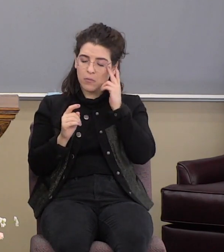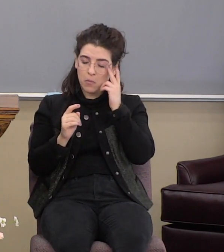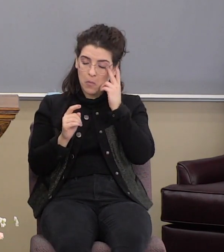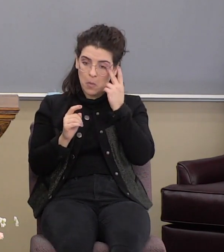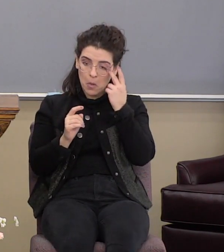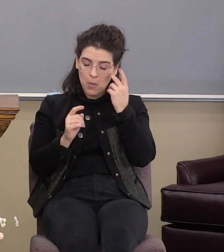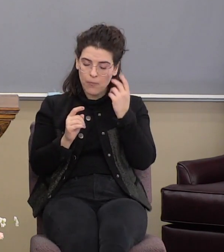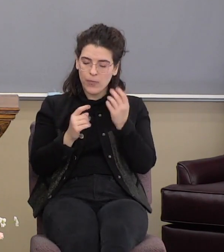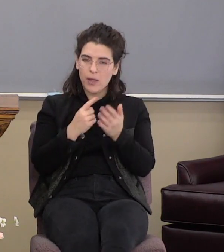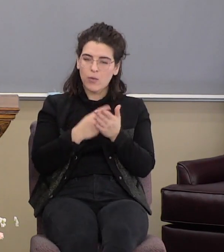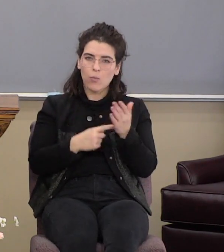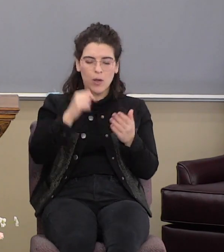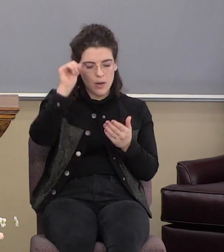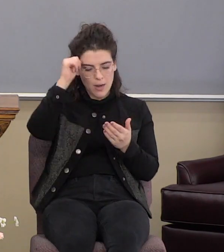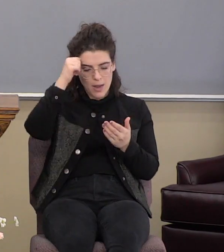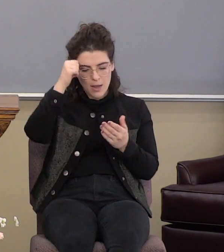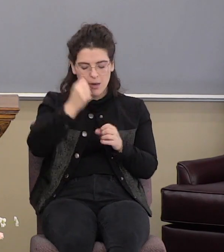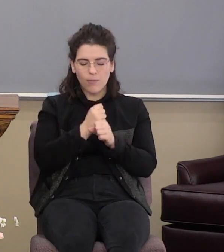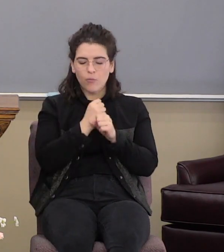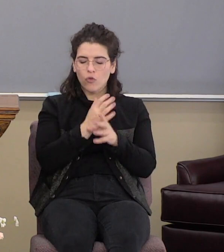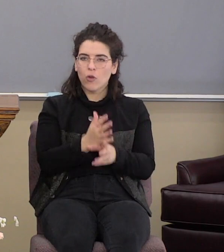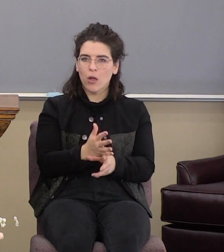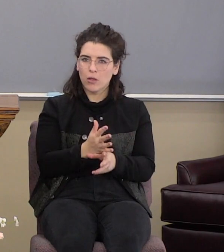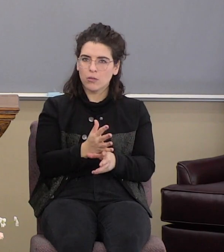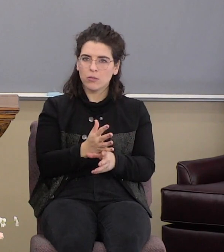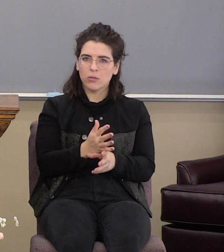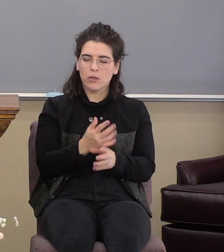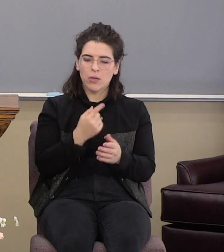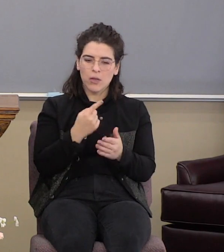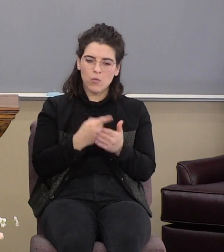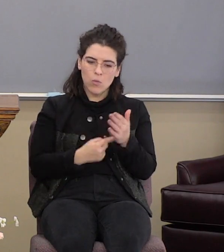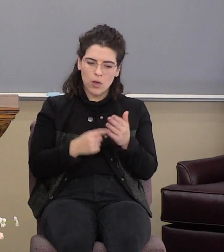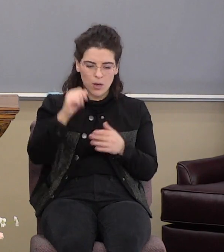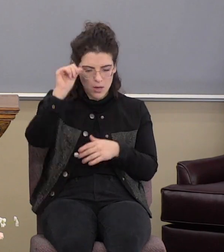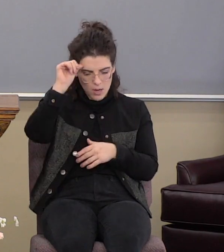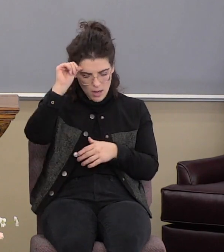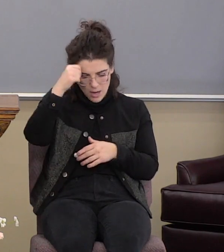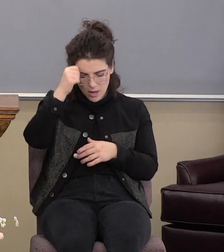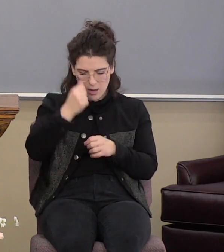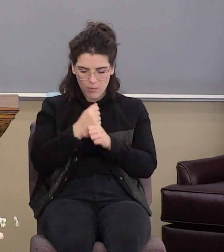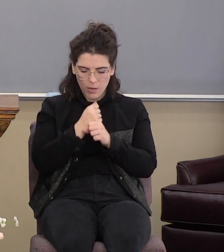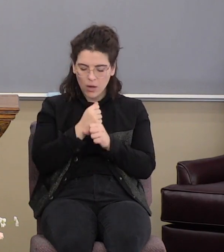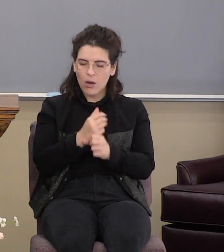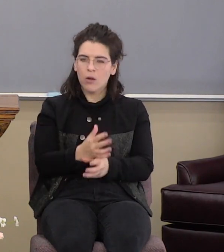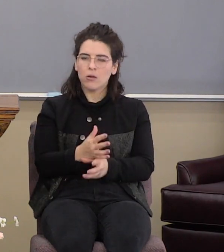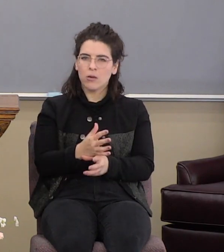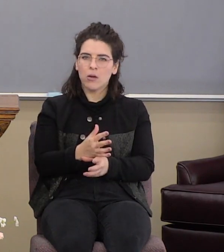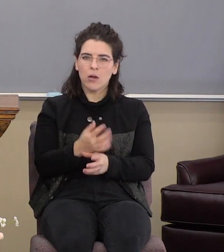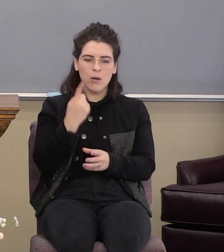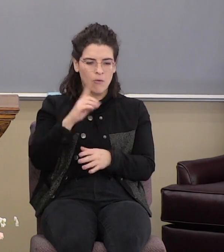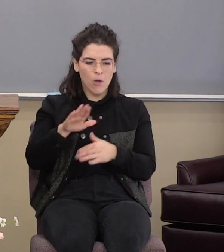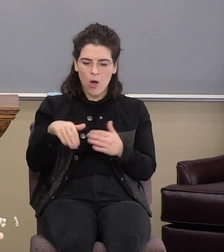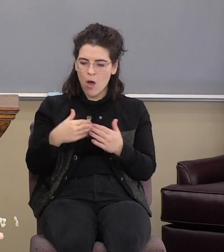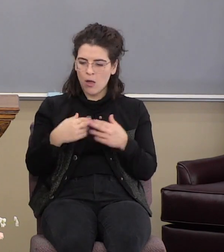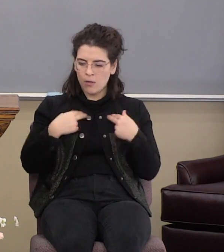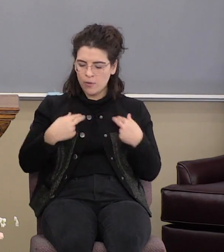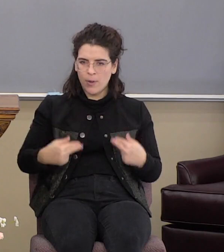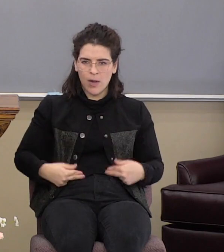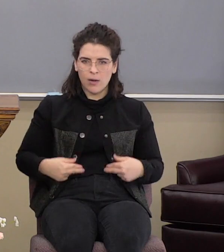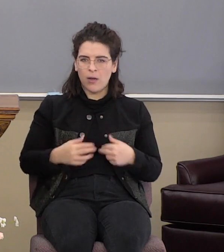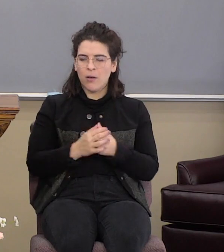in what he procured, in what Adam procured for all of